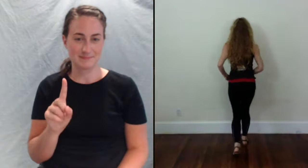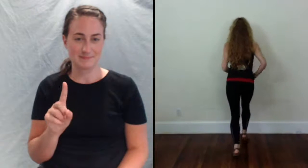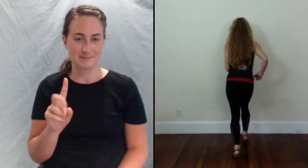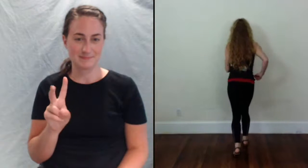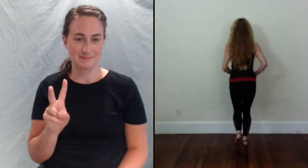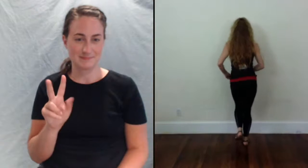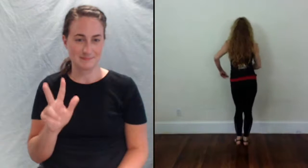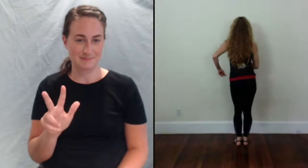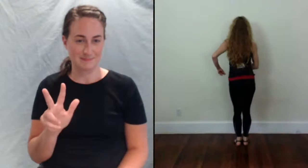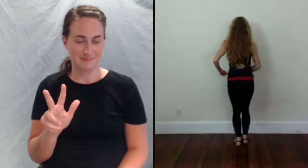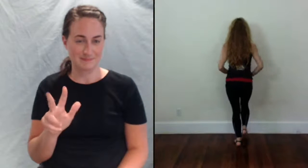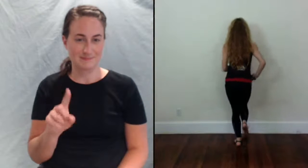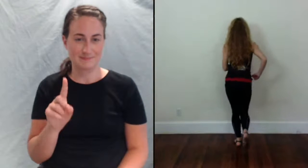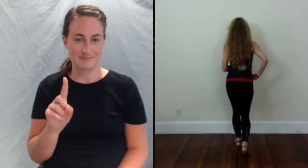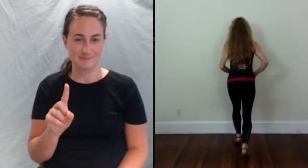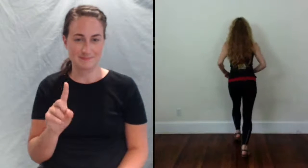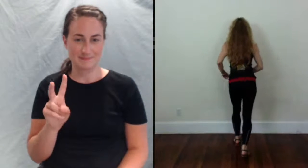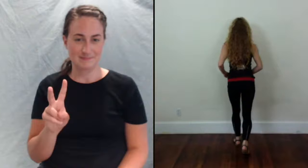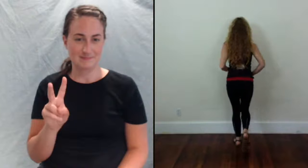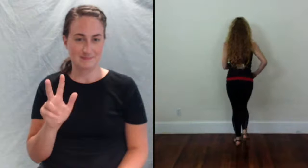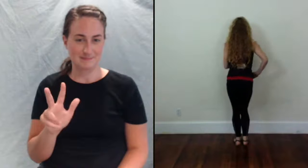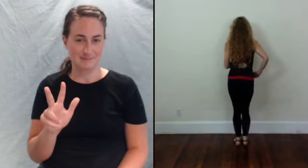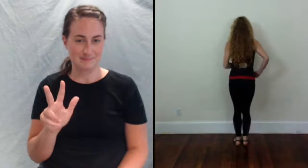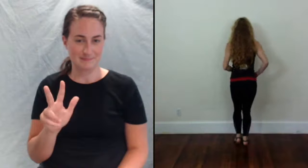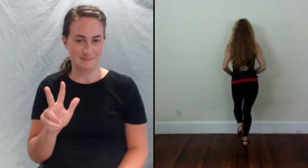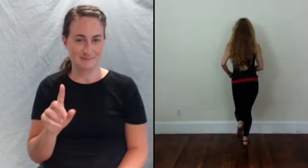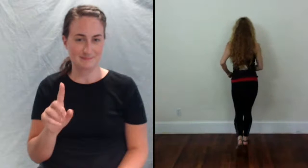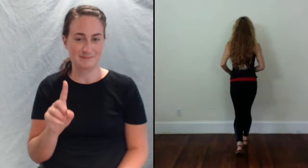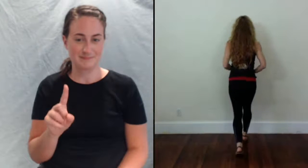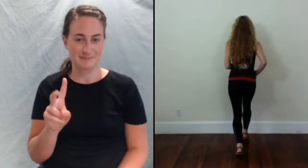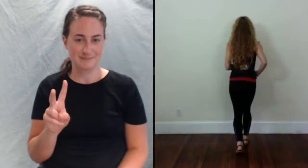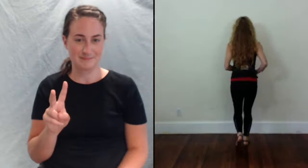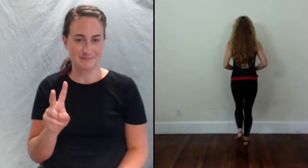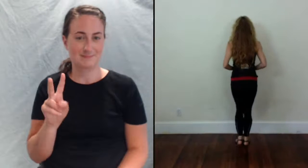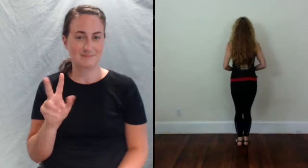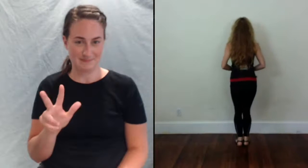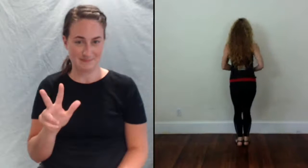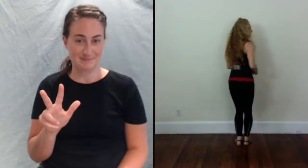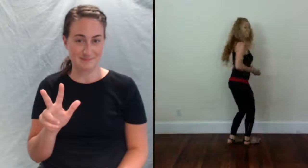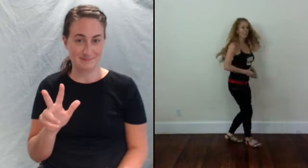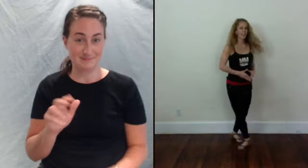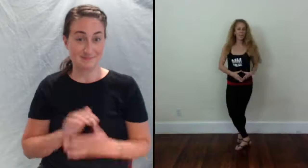And back and together. And back and back.